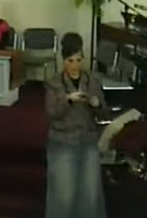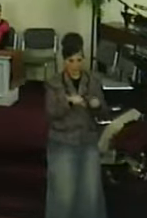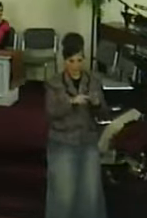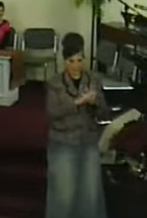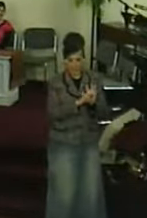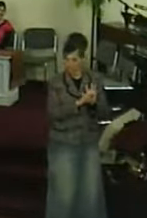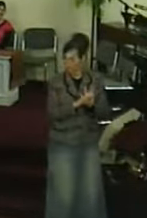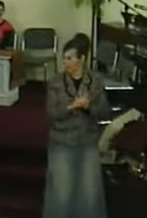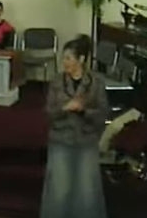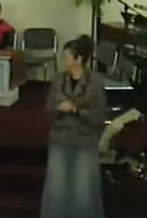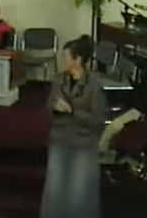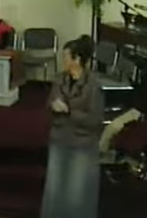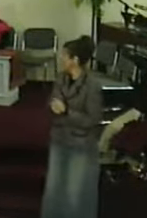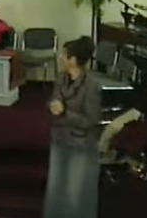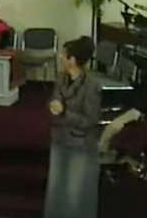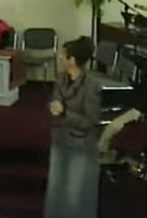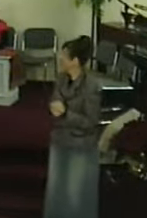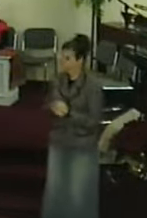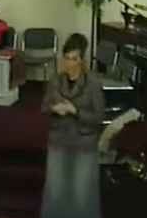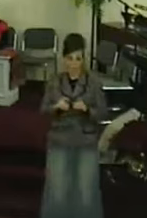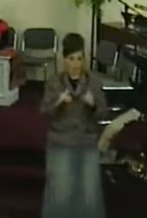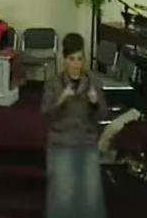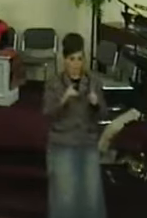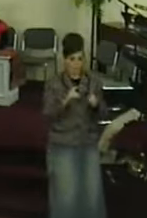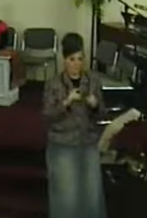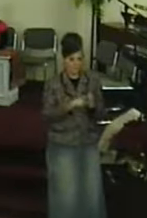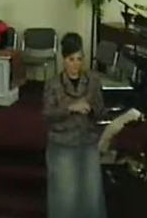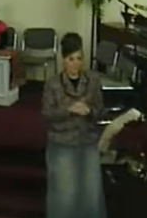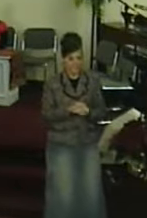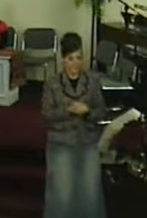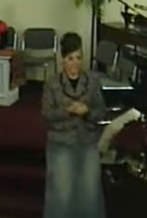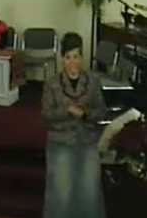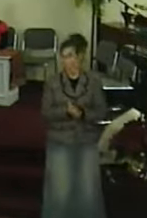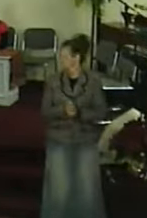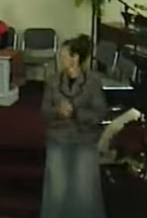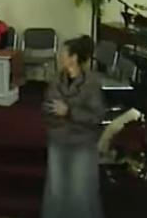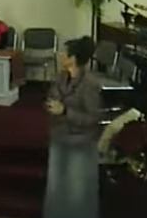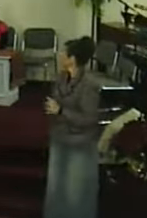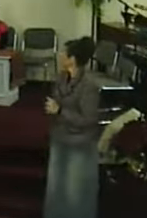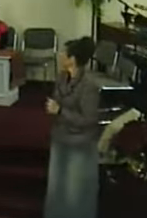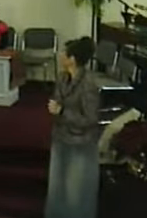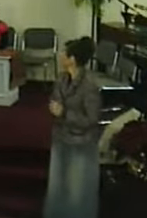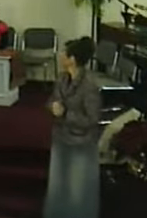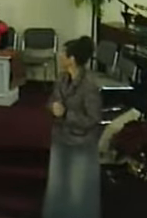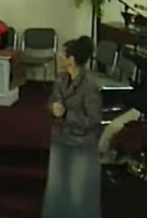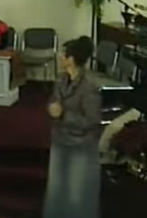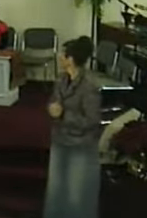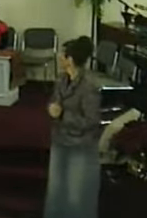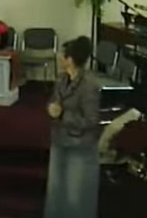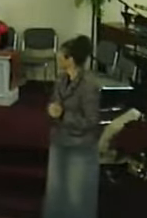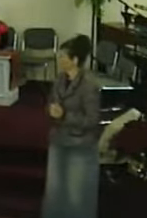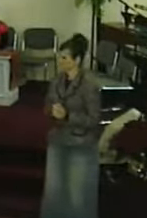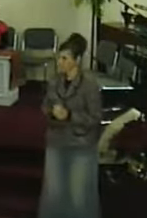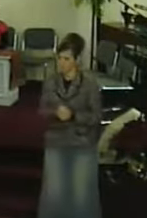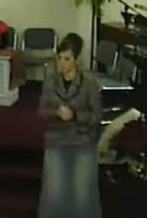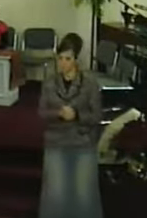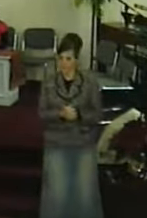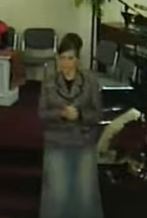be conscious that people are trying to see the sign language through theirs, okay? So we need to try to not block this,